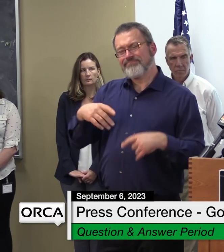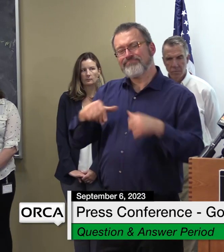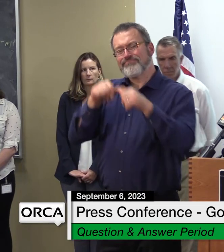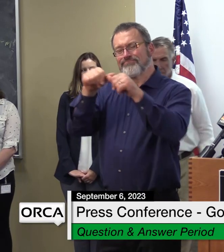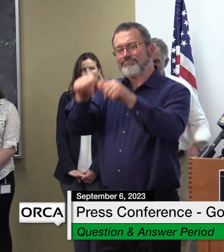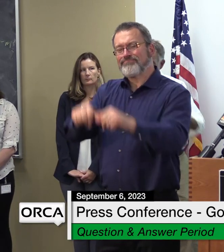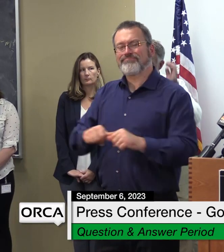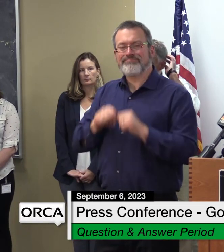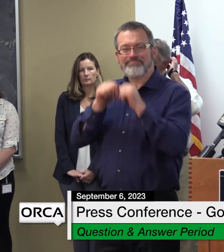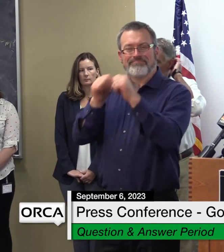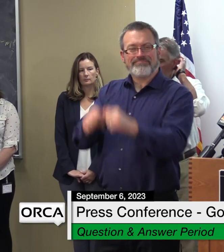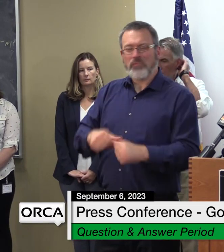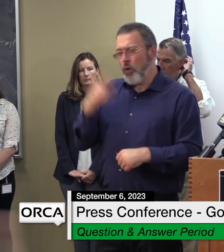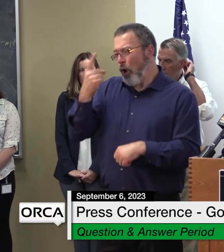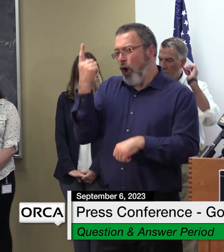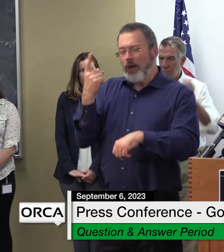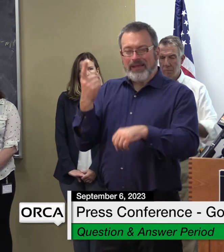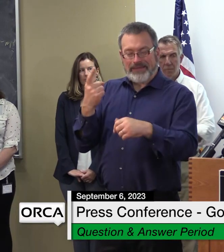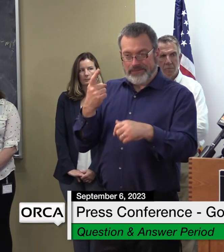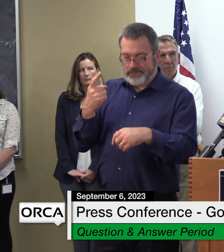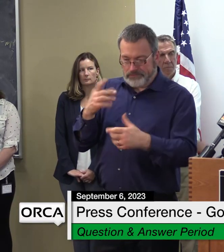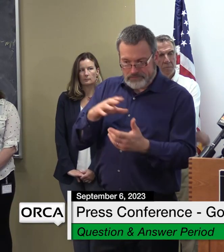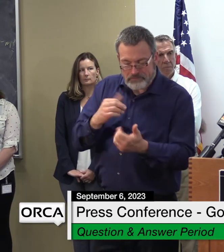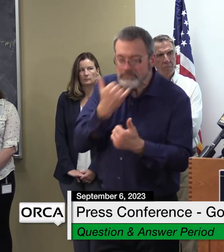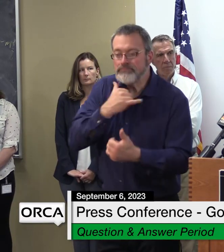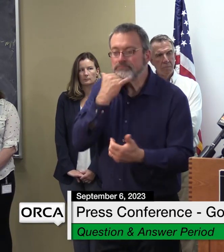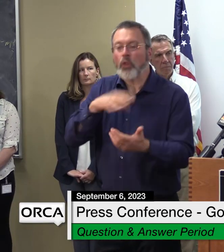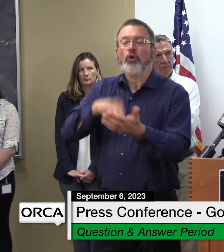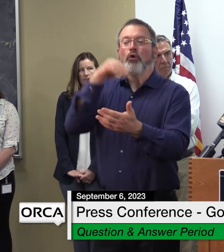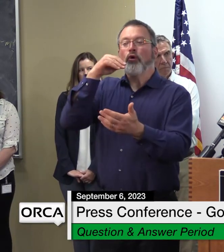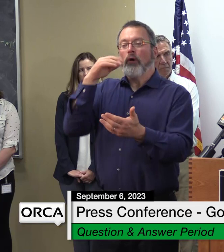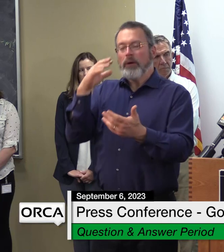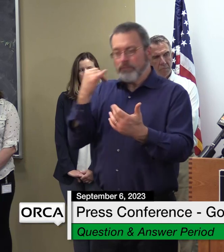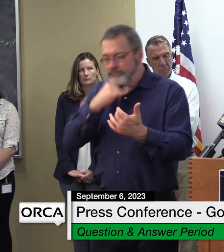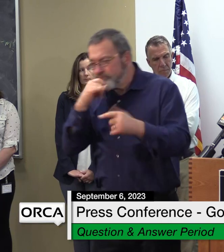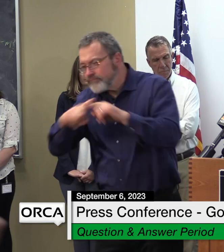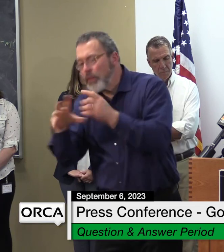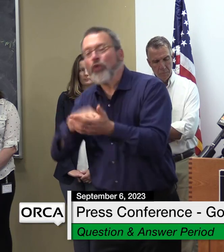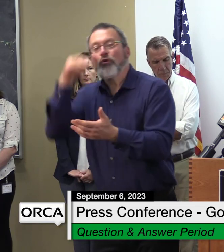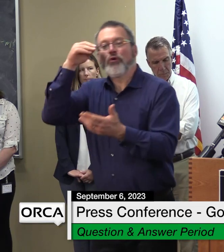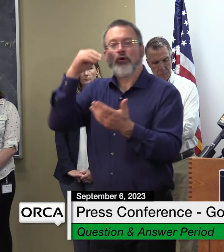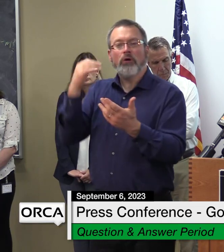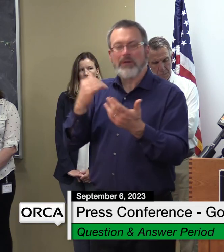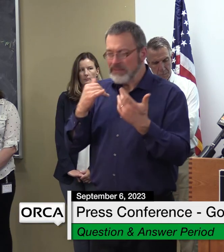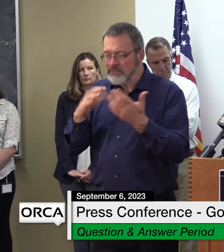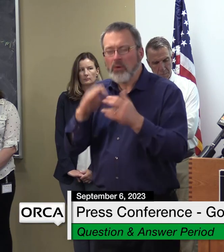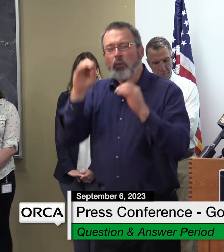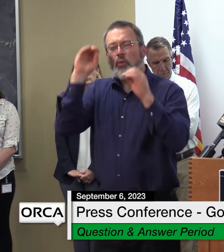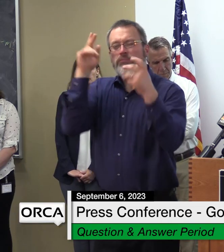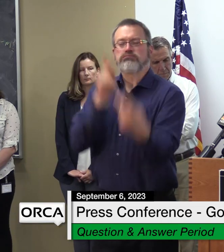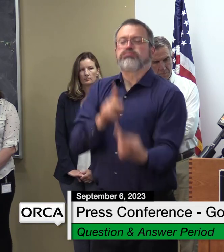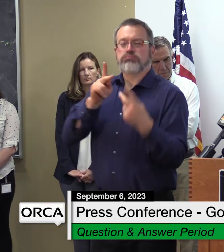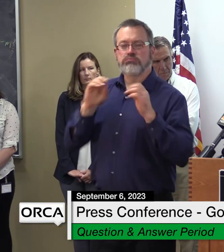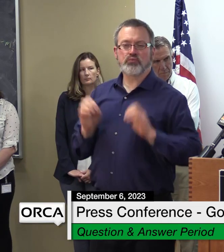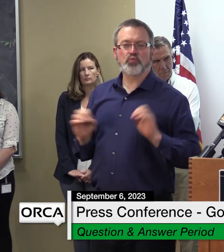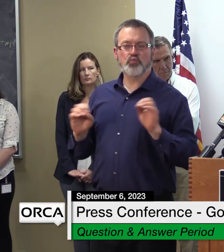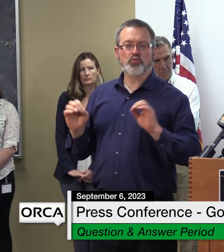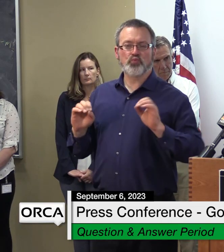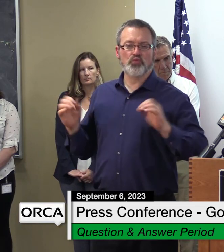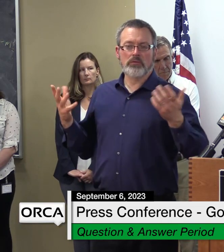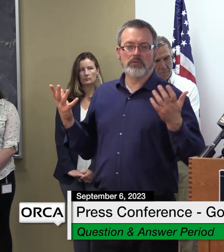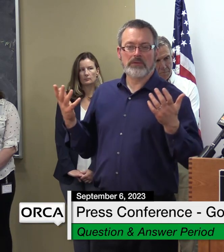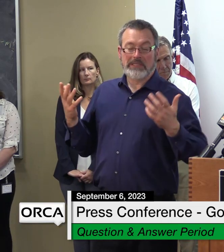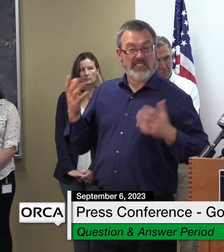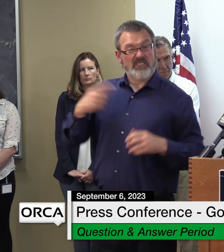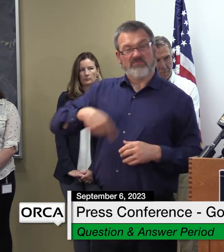during the pandemic. We're learning a lot now. Maybe not missteps. I think The problem is that none of us are